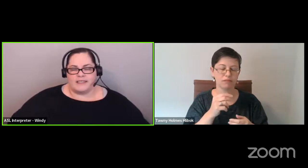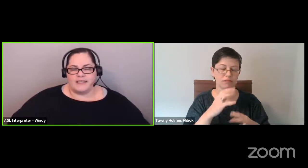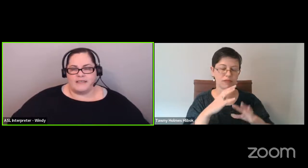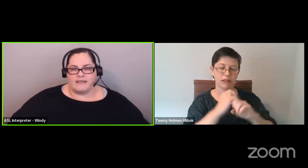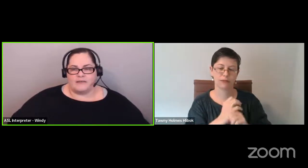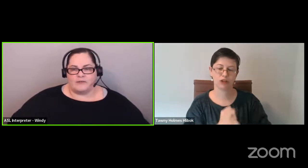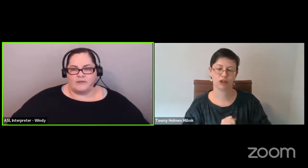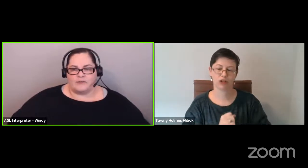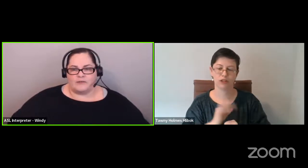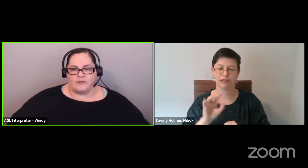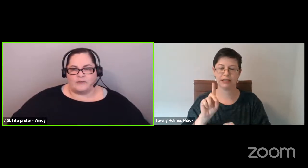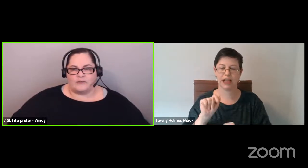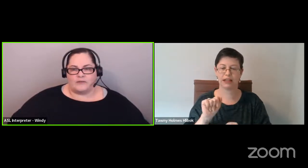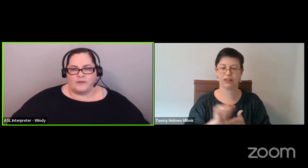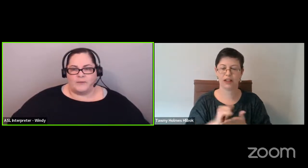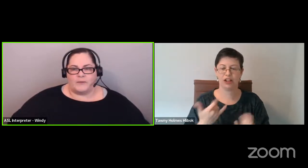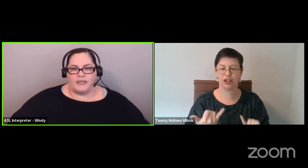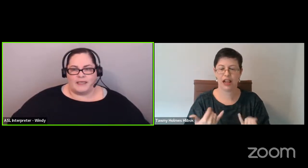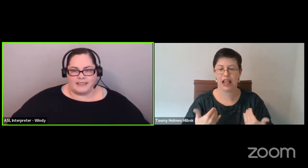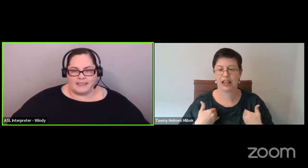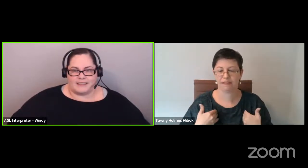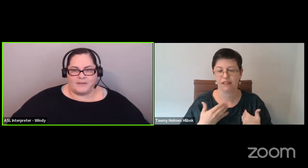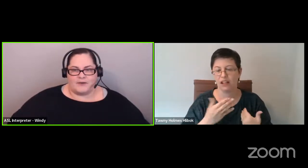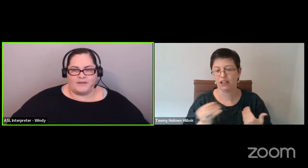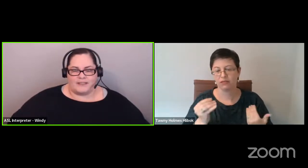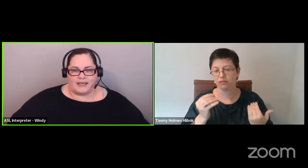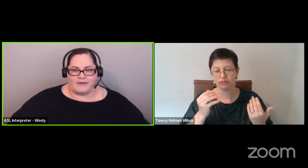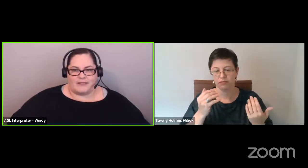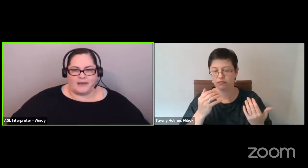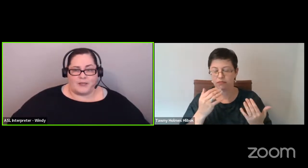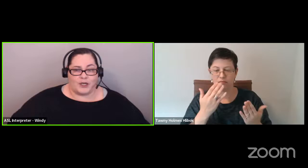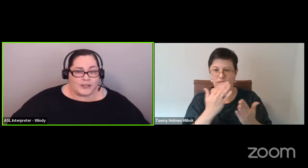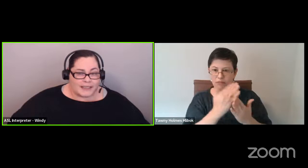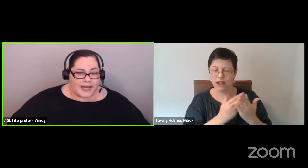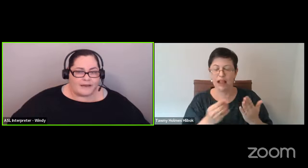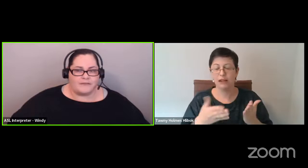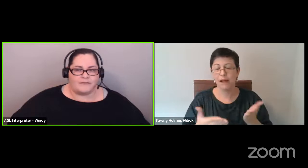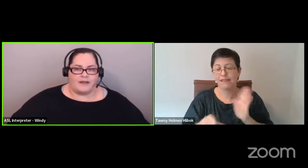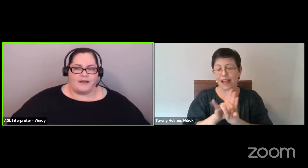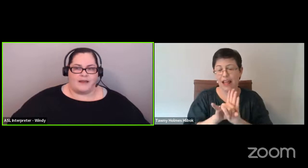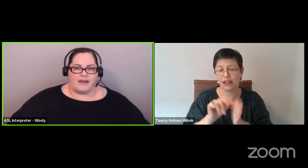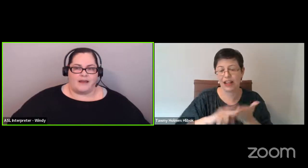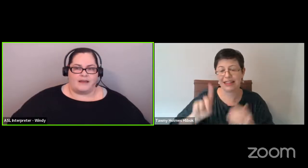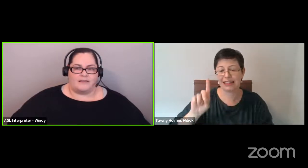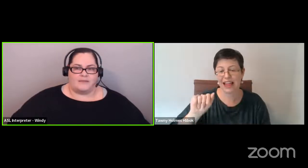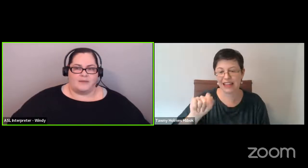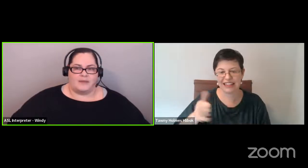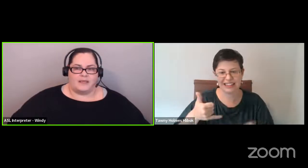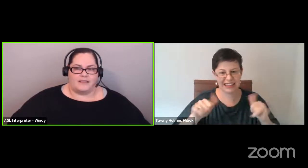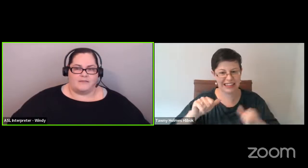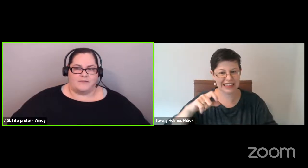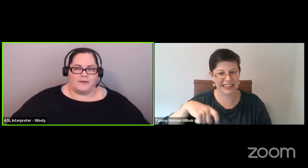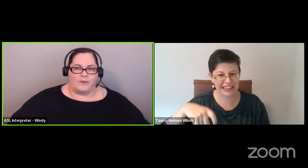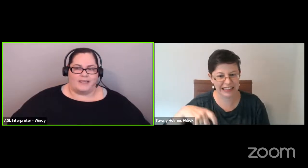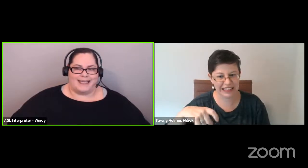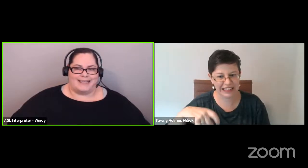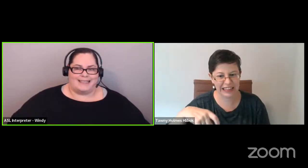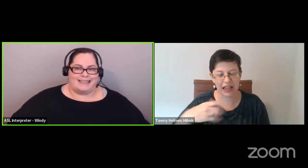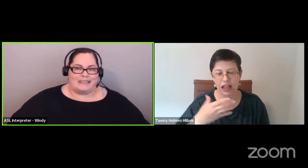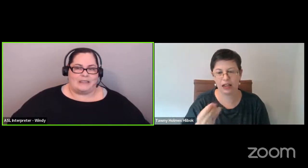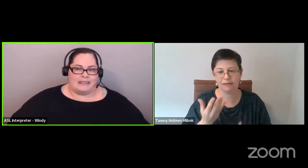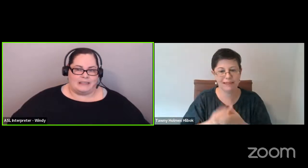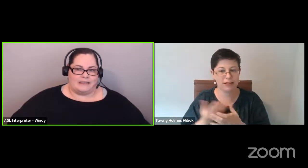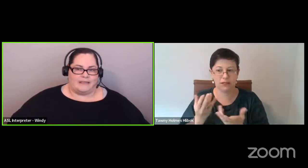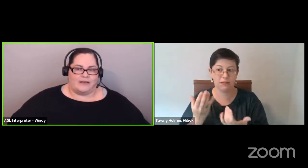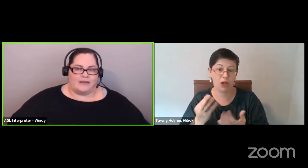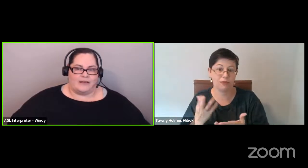we'll see. We would like to see a summary of the data that we currently have, and maybe identify what data is